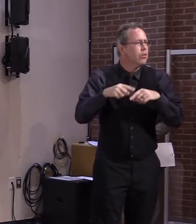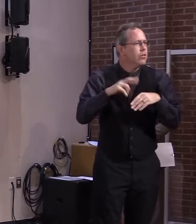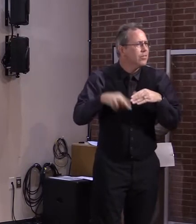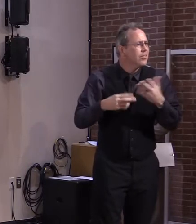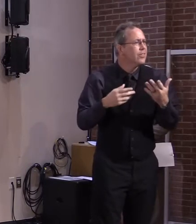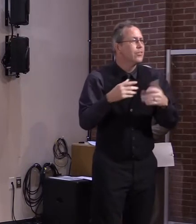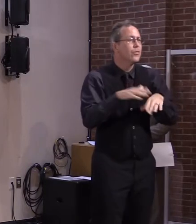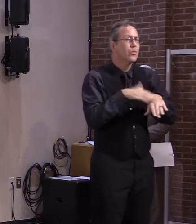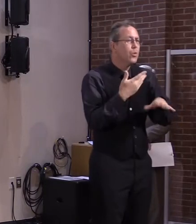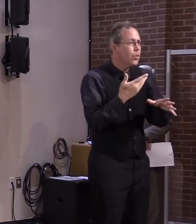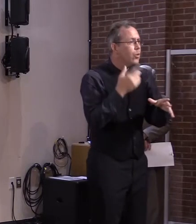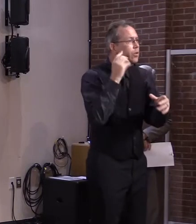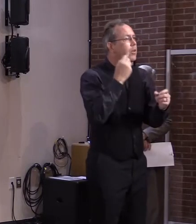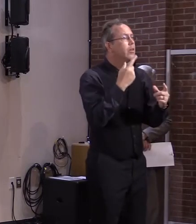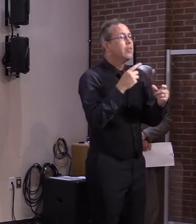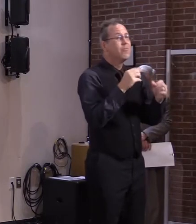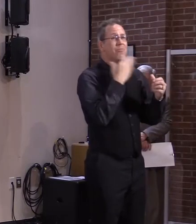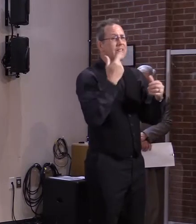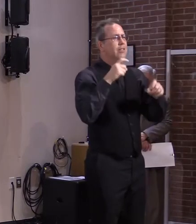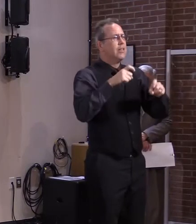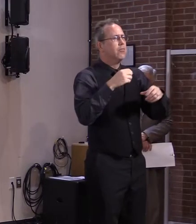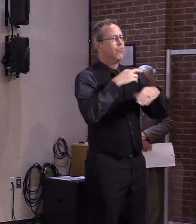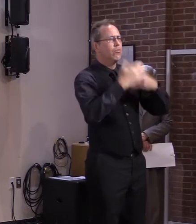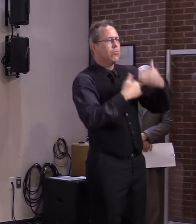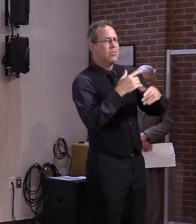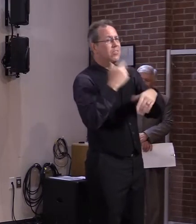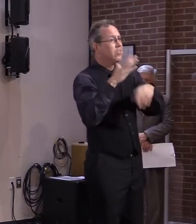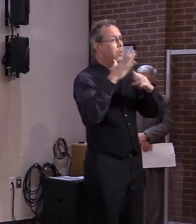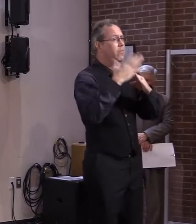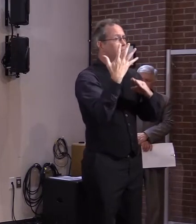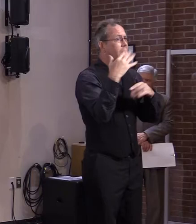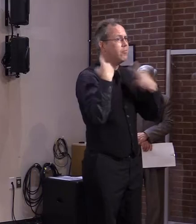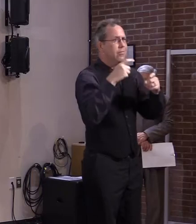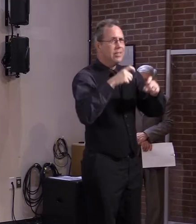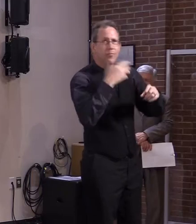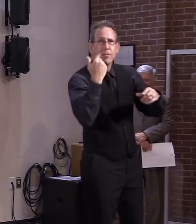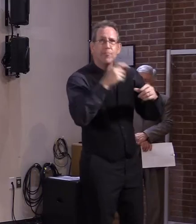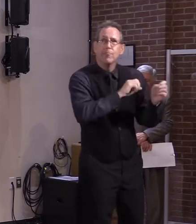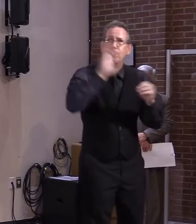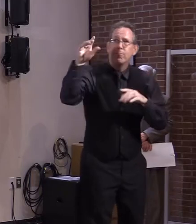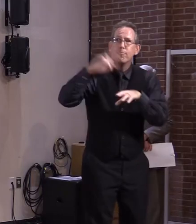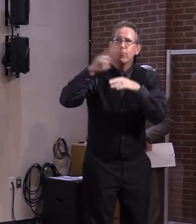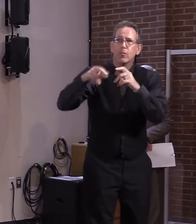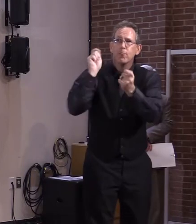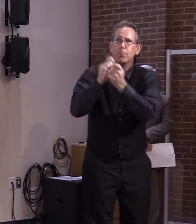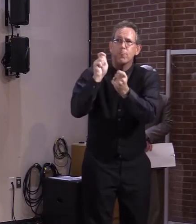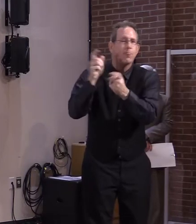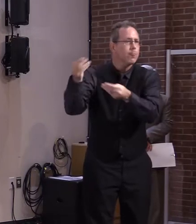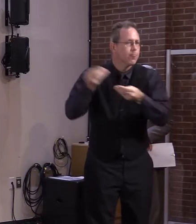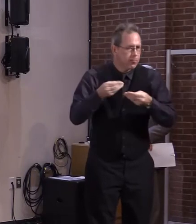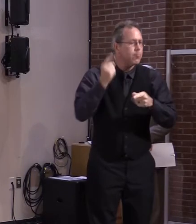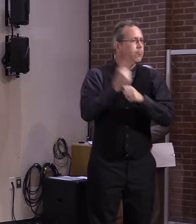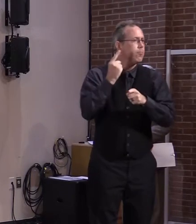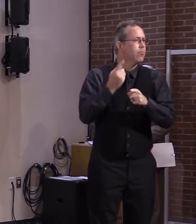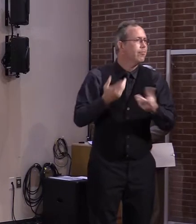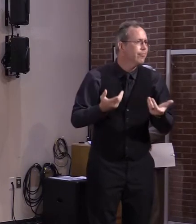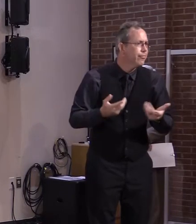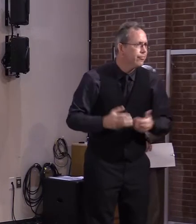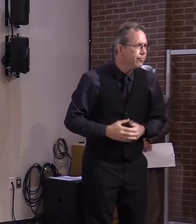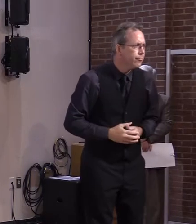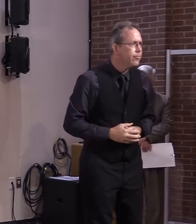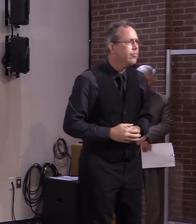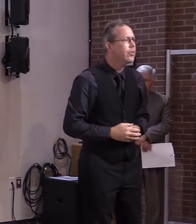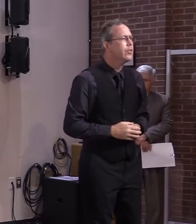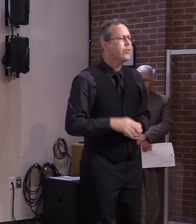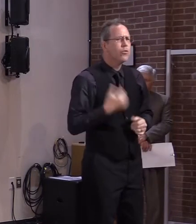And we're always looking for ways to make this process better and faster. Now, I understand these are